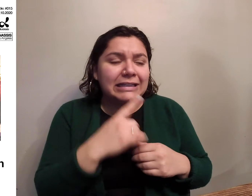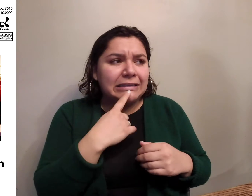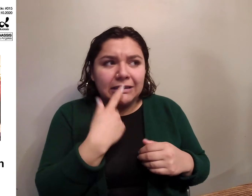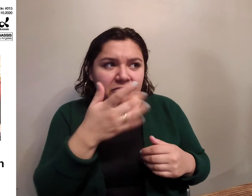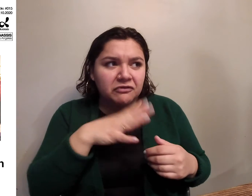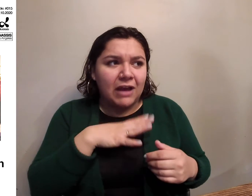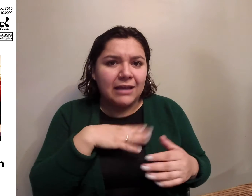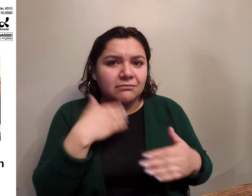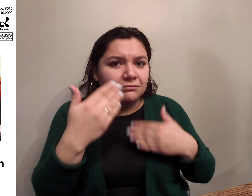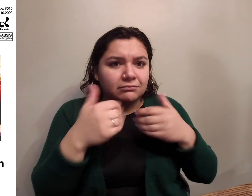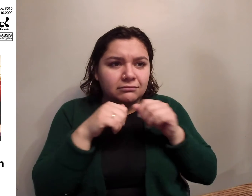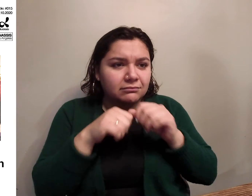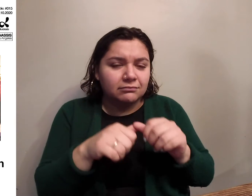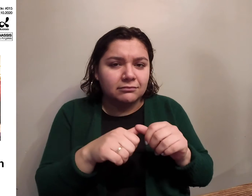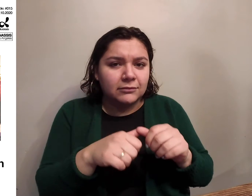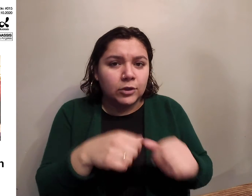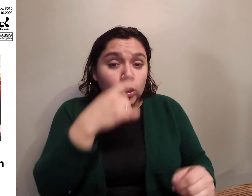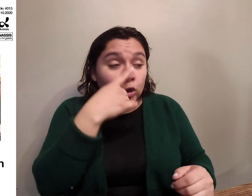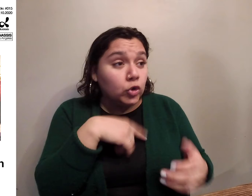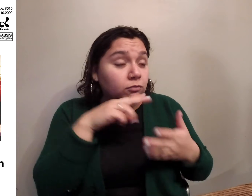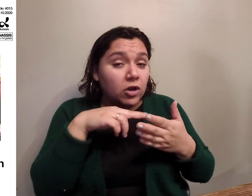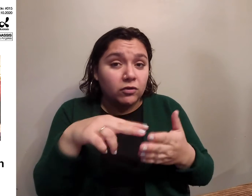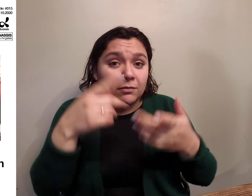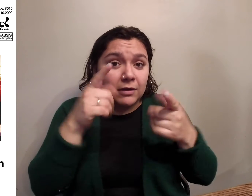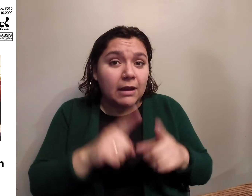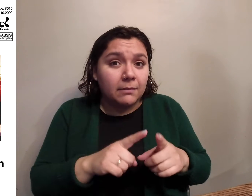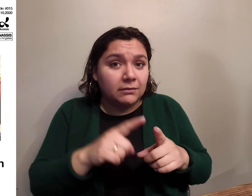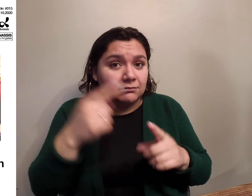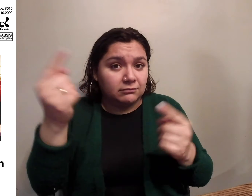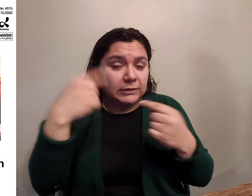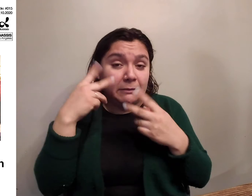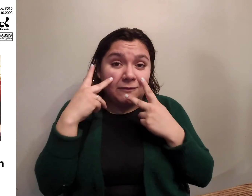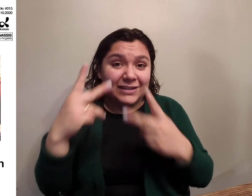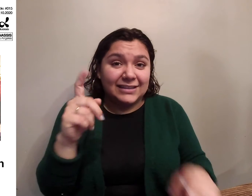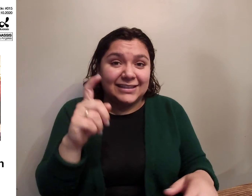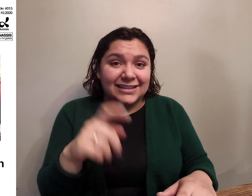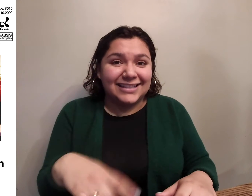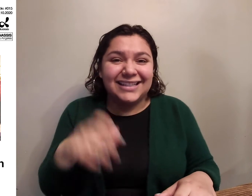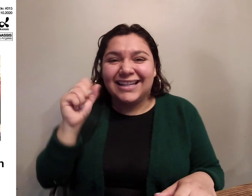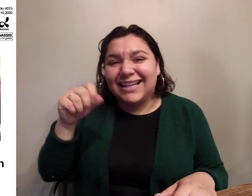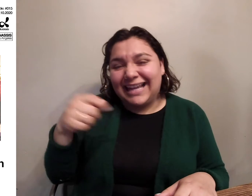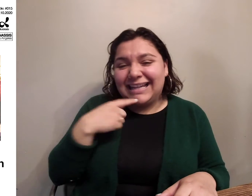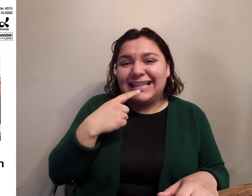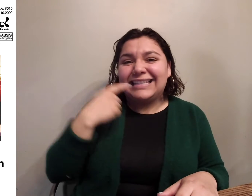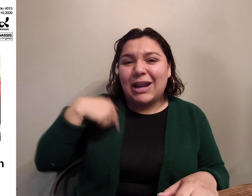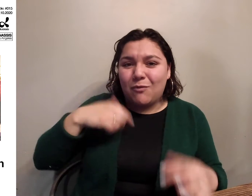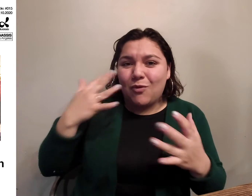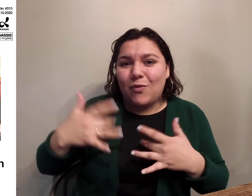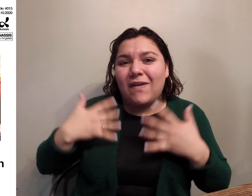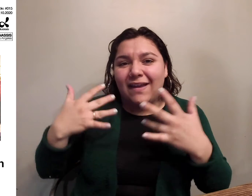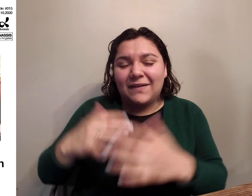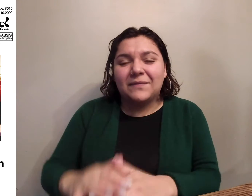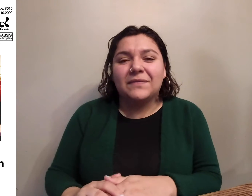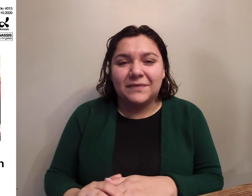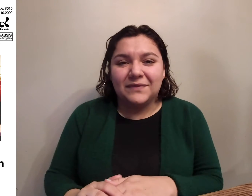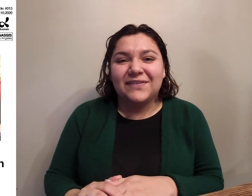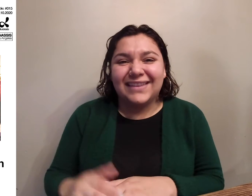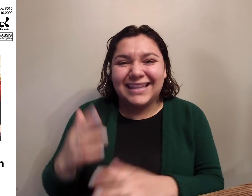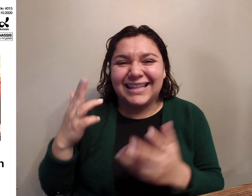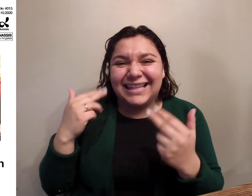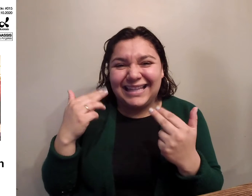fine. You'll read to me when you come down and visit. Yeah, he said, we'll wait. And visit.